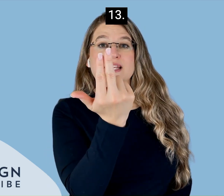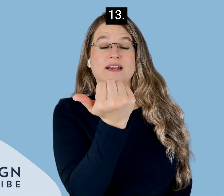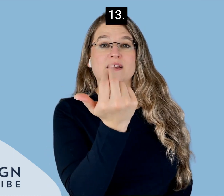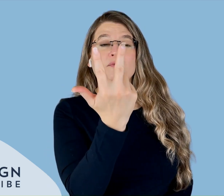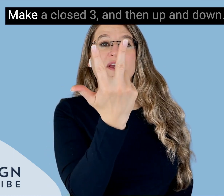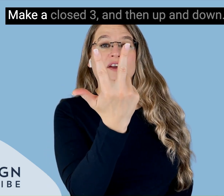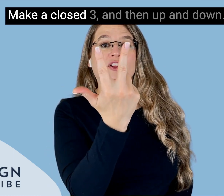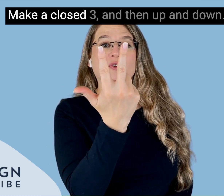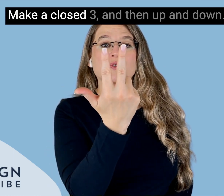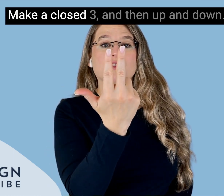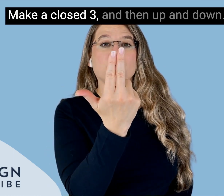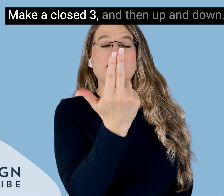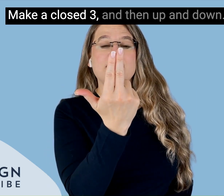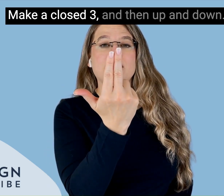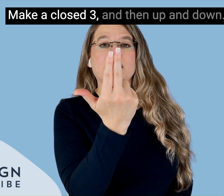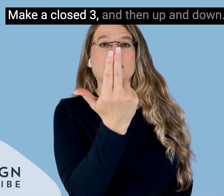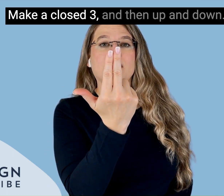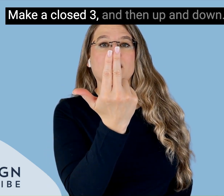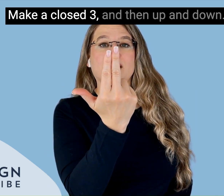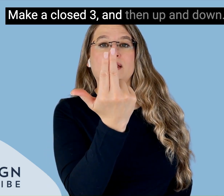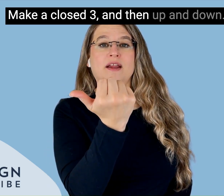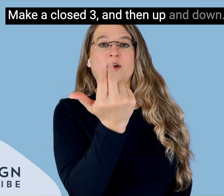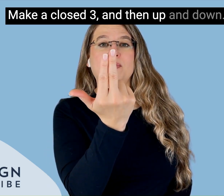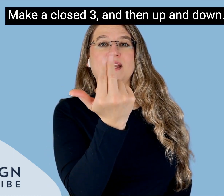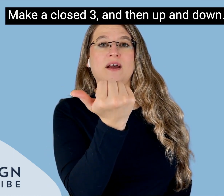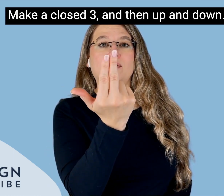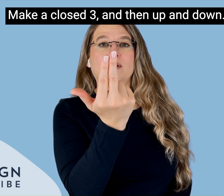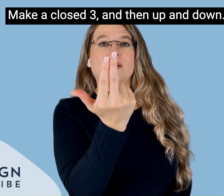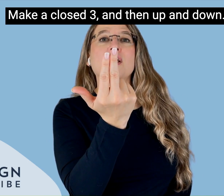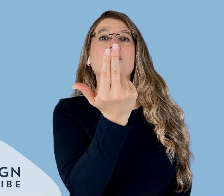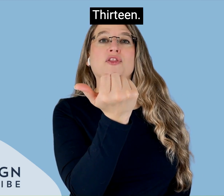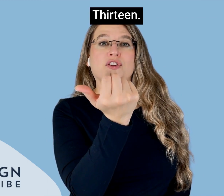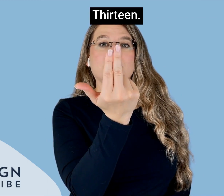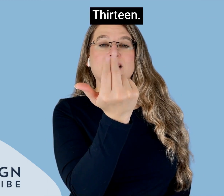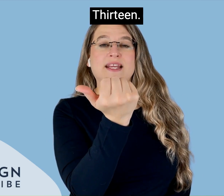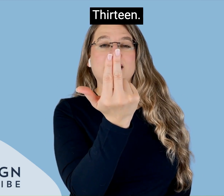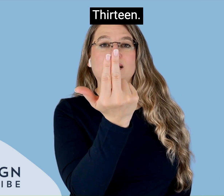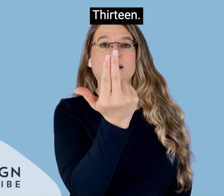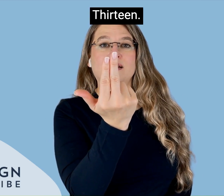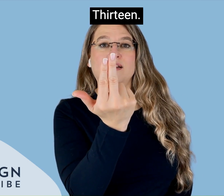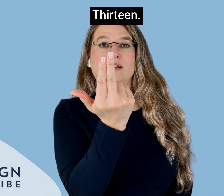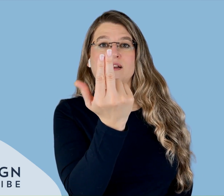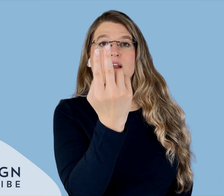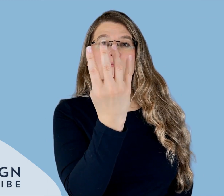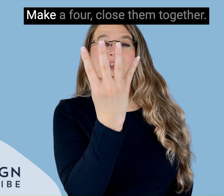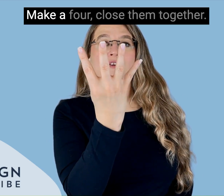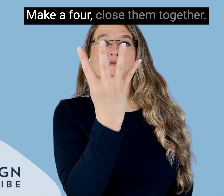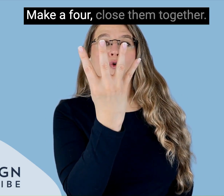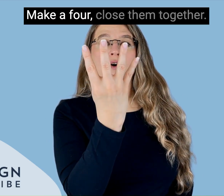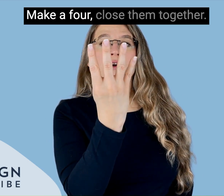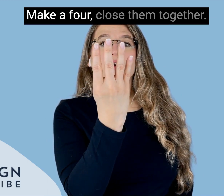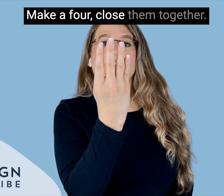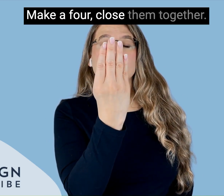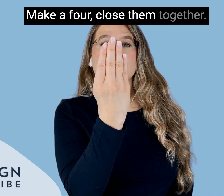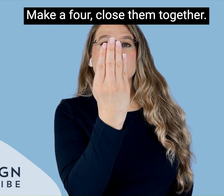13, make a closed 3, and then up and down, 13, make a 4, close them